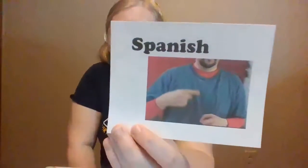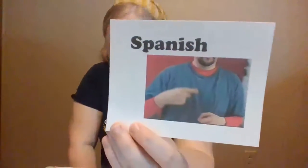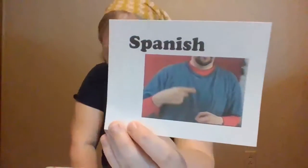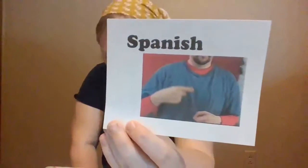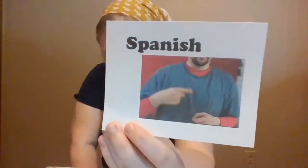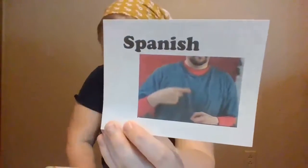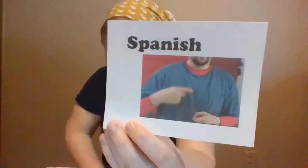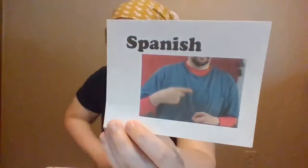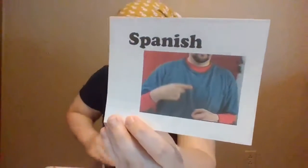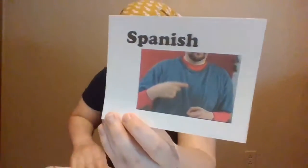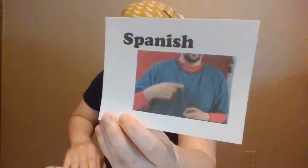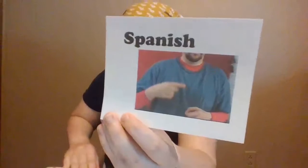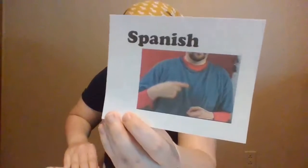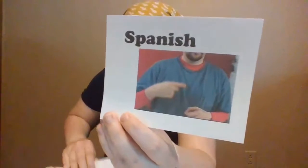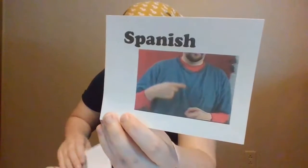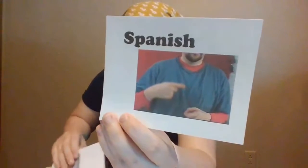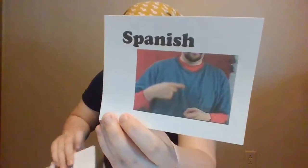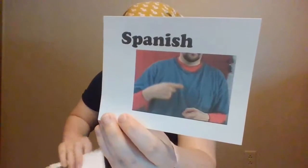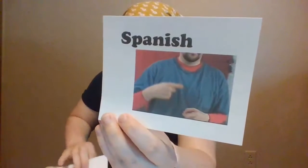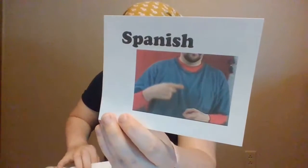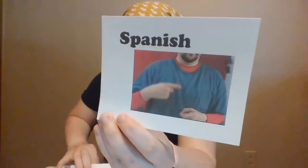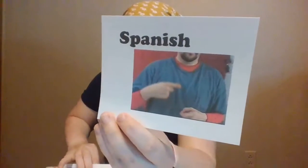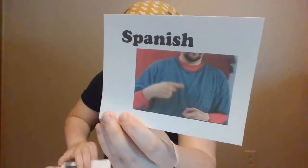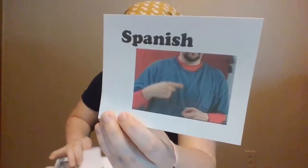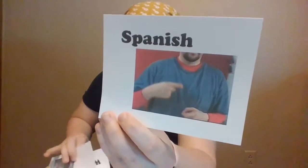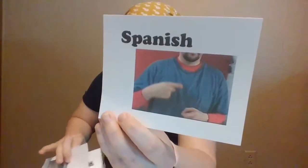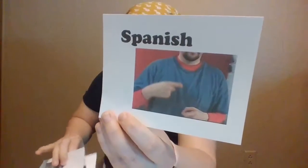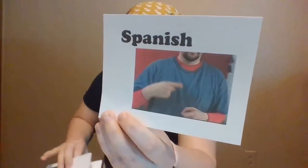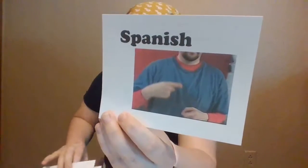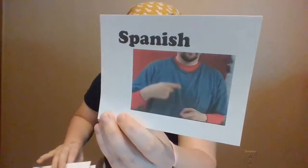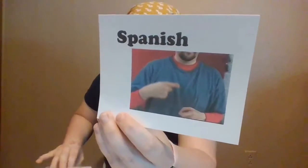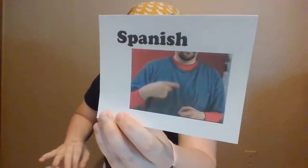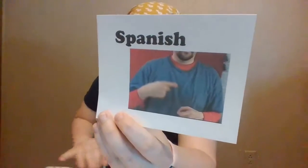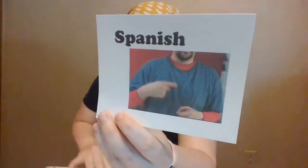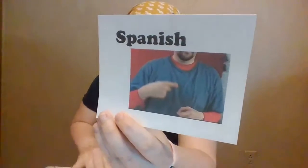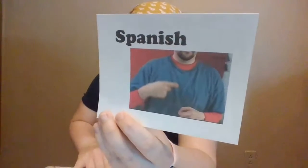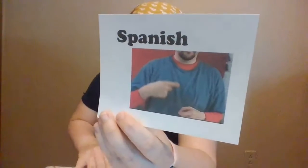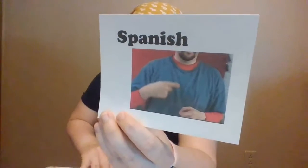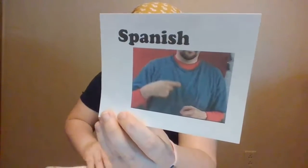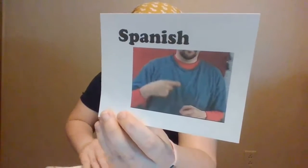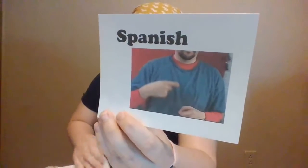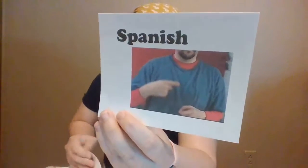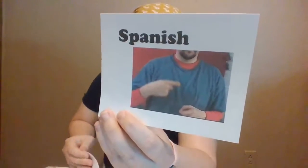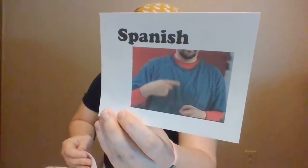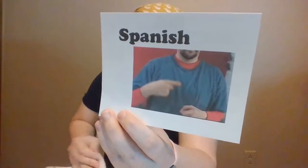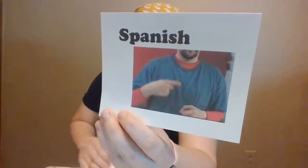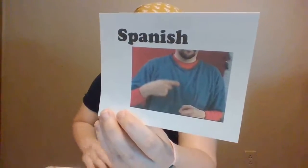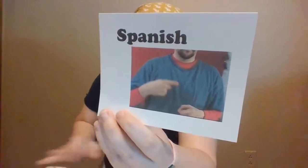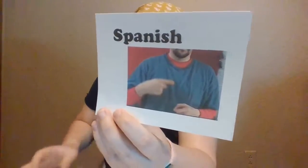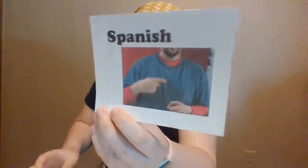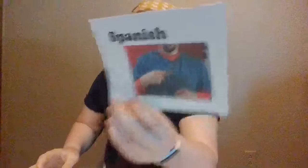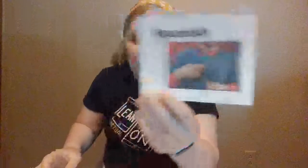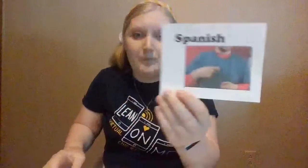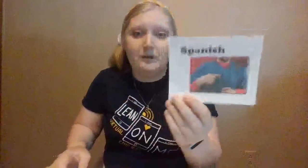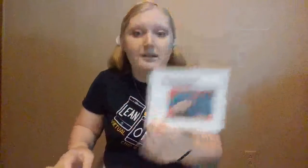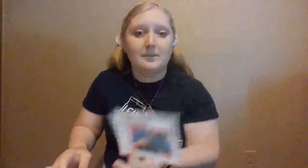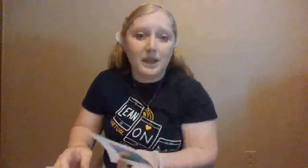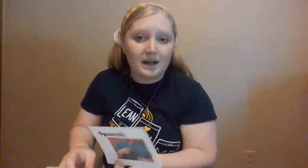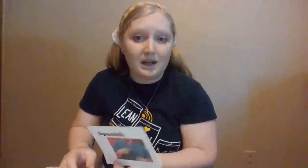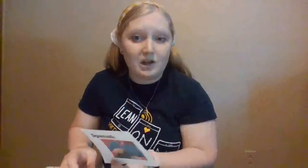our next subject is Spanish. So for